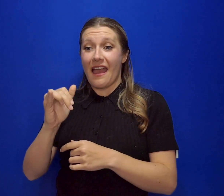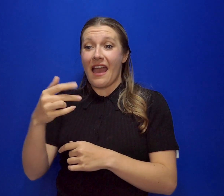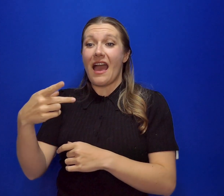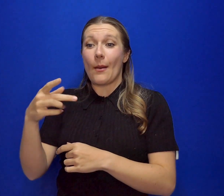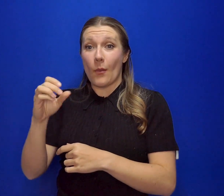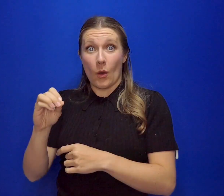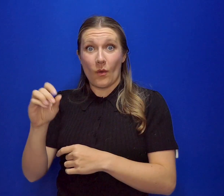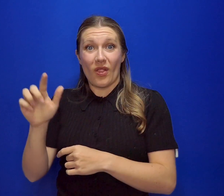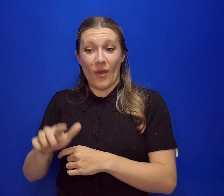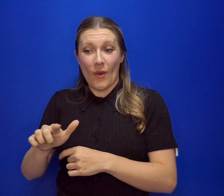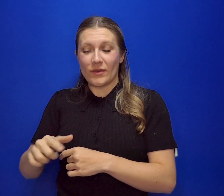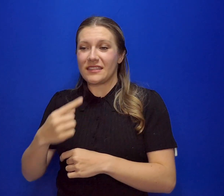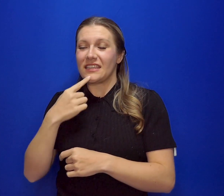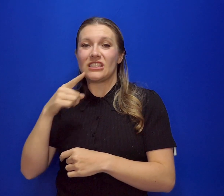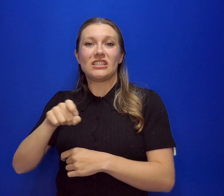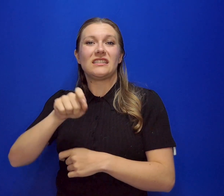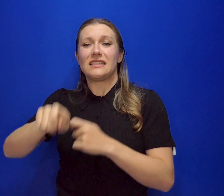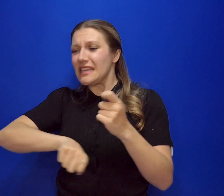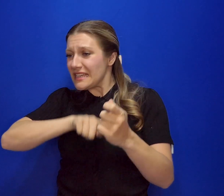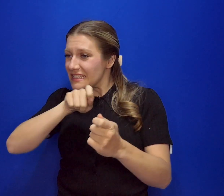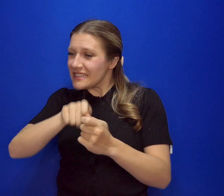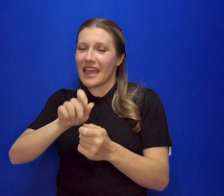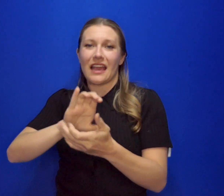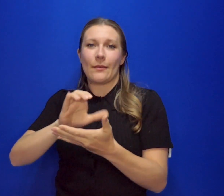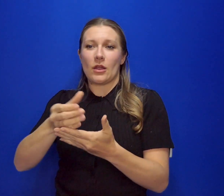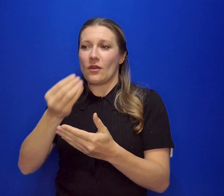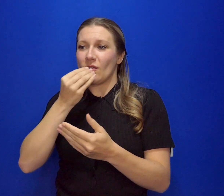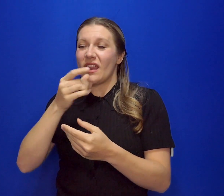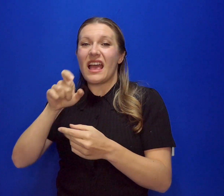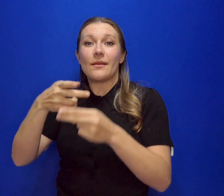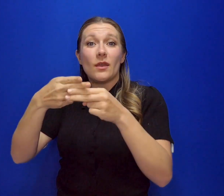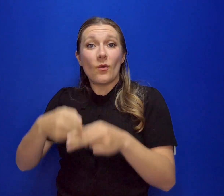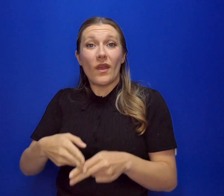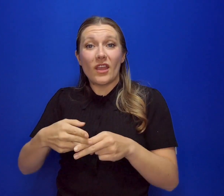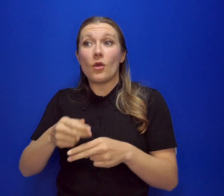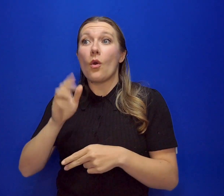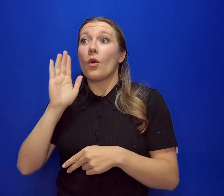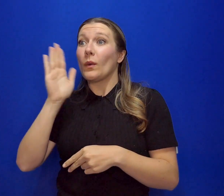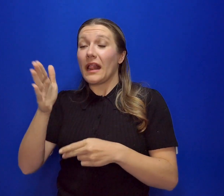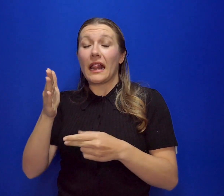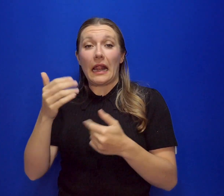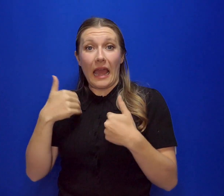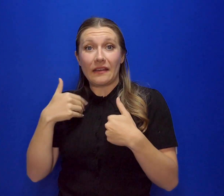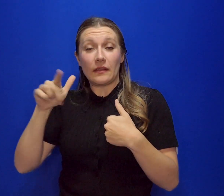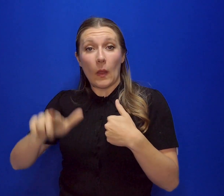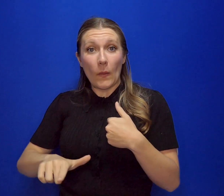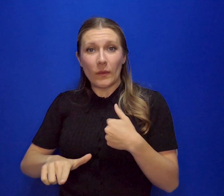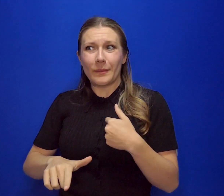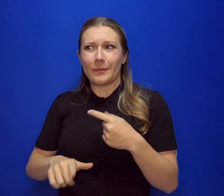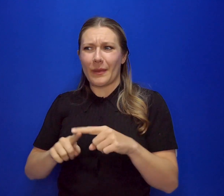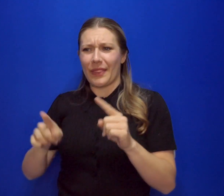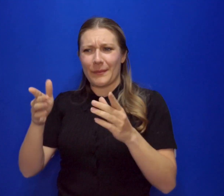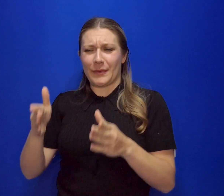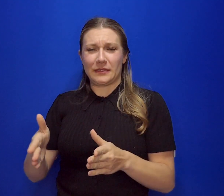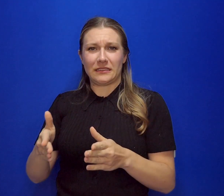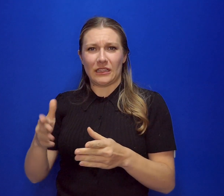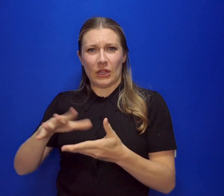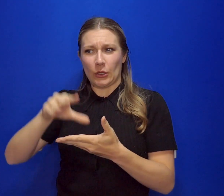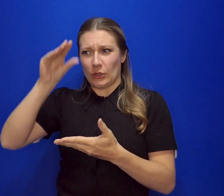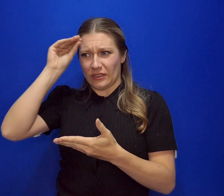the hospital. She needs to eat this exact amount of food. It has to be weighed or she's going to have a hypo. And the person says, but what I learned is hypos are